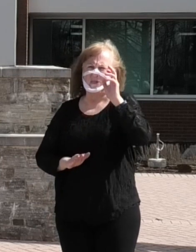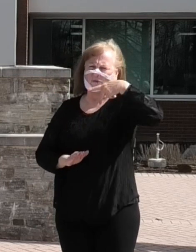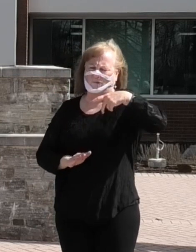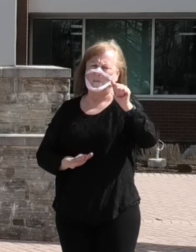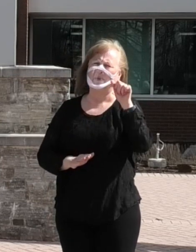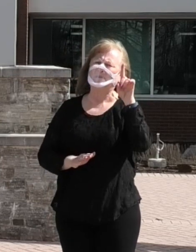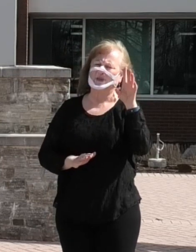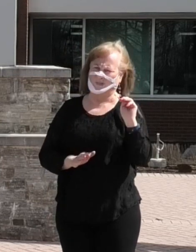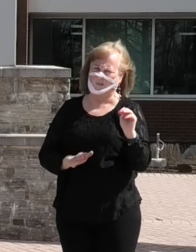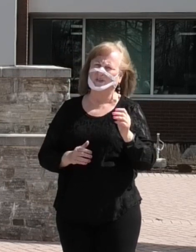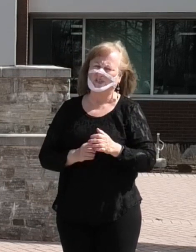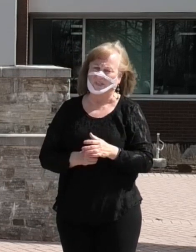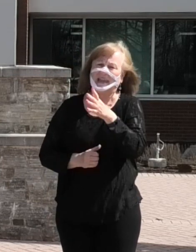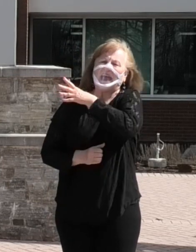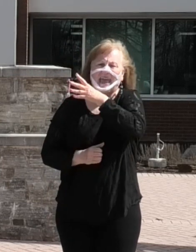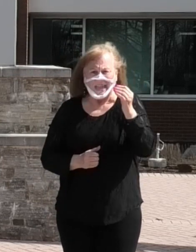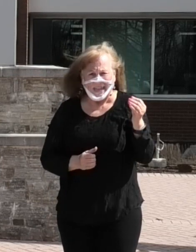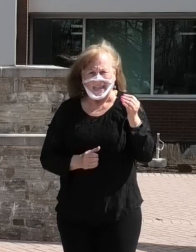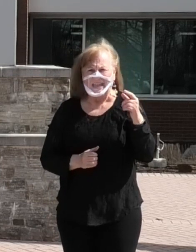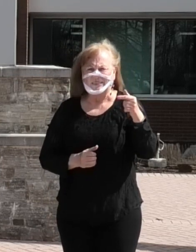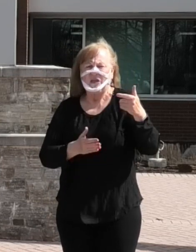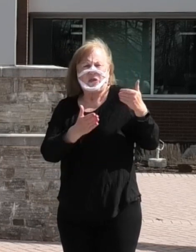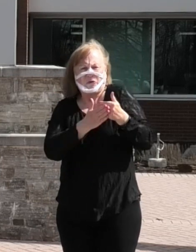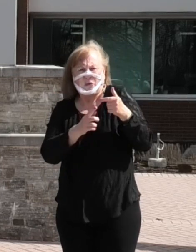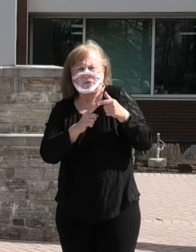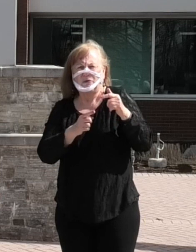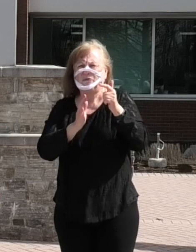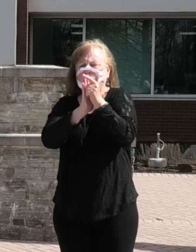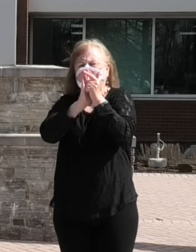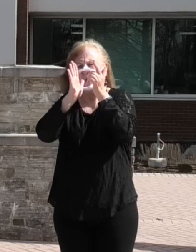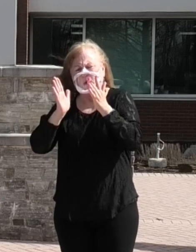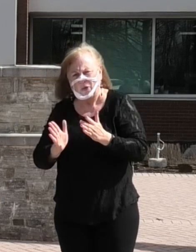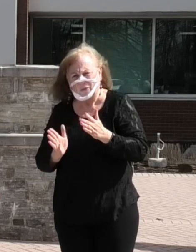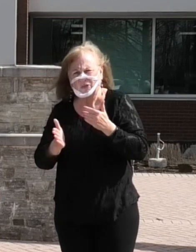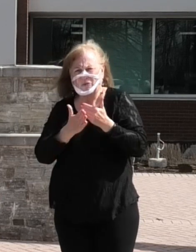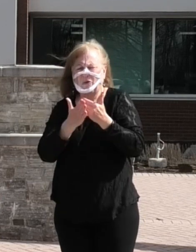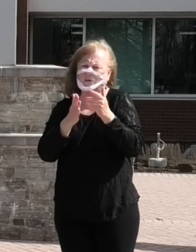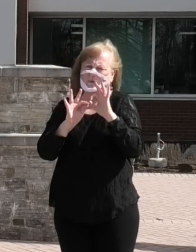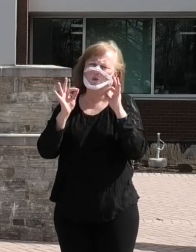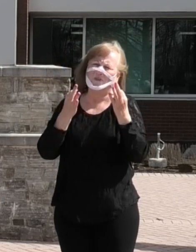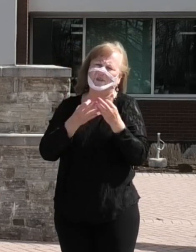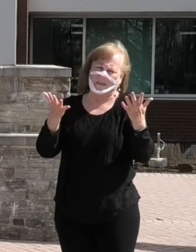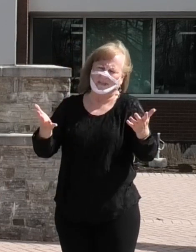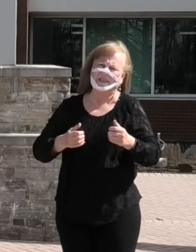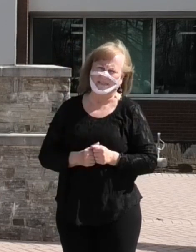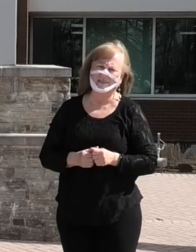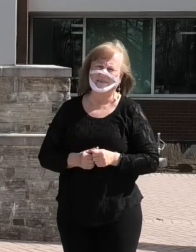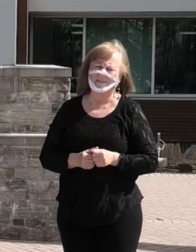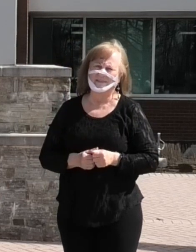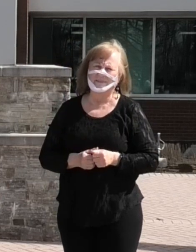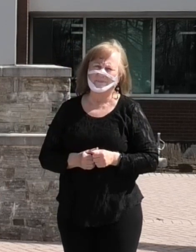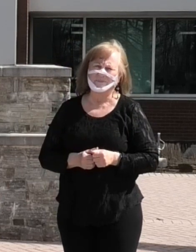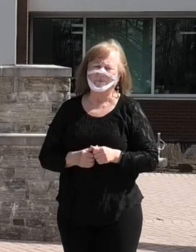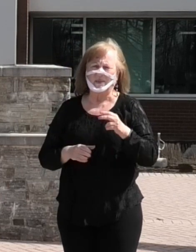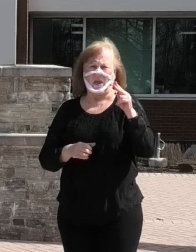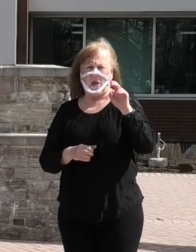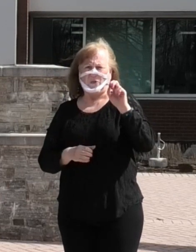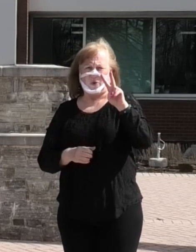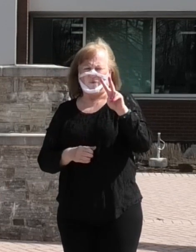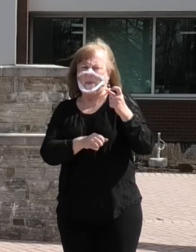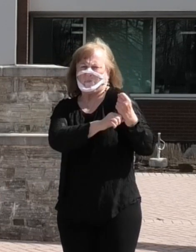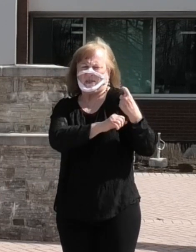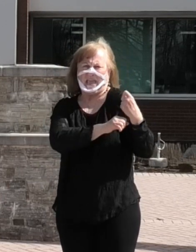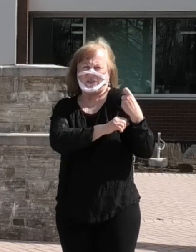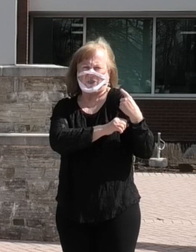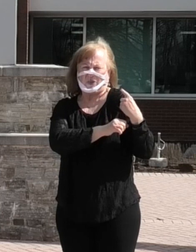administration. And they're closer to their lawyers and families. In November of last